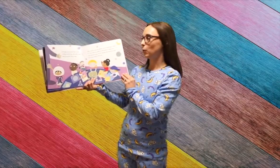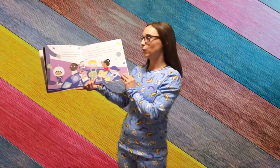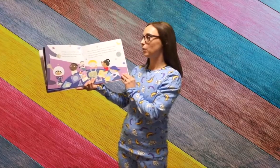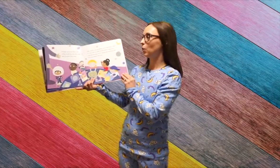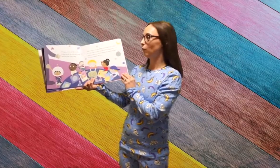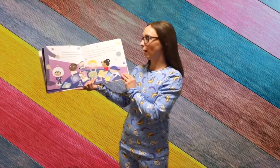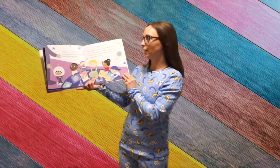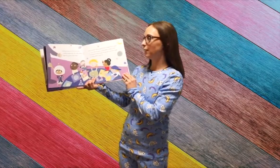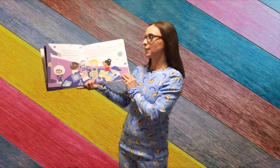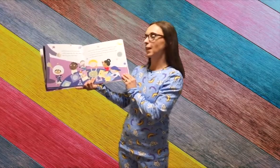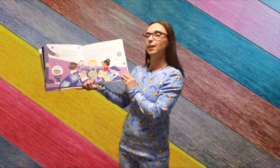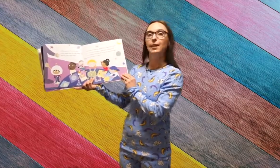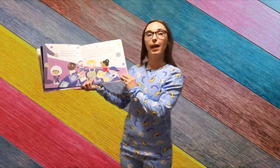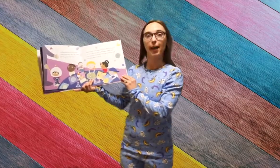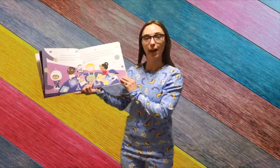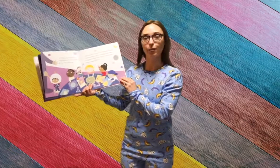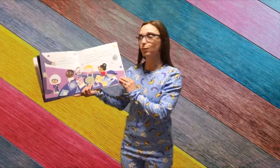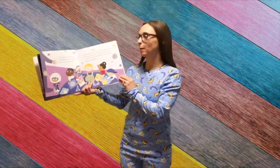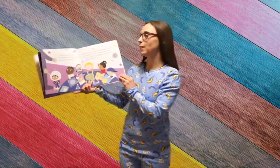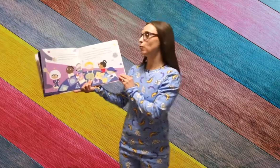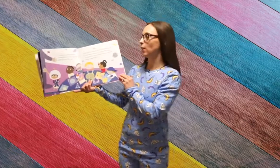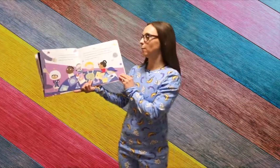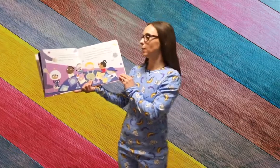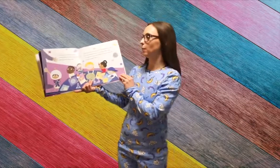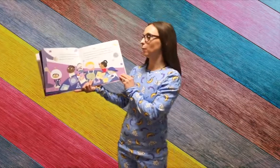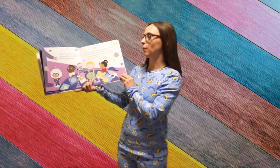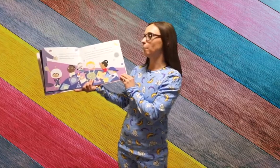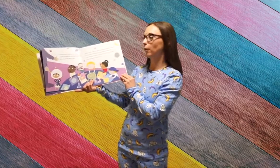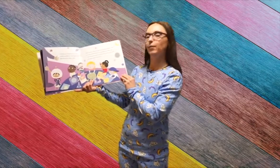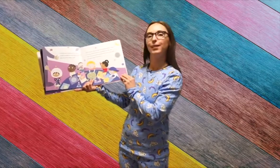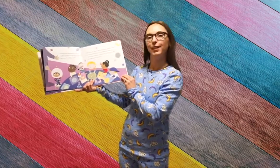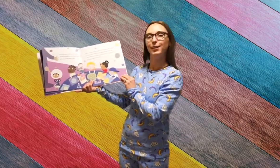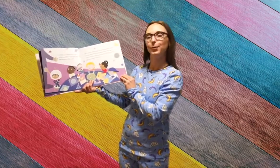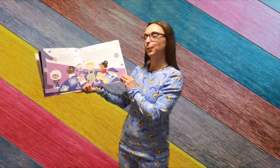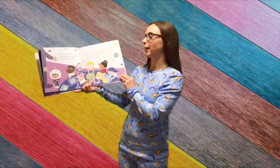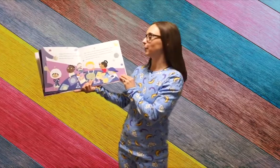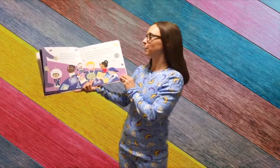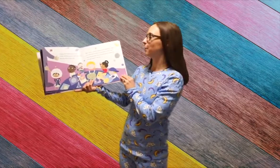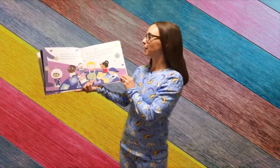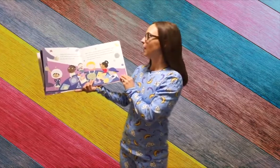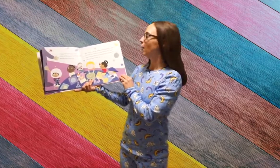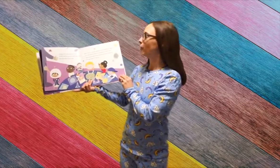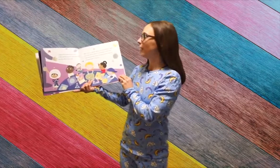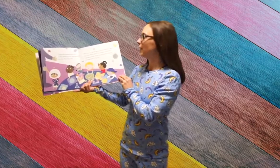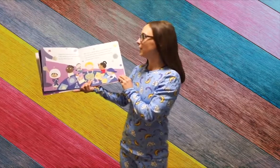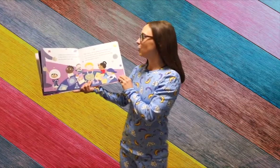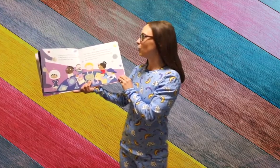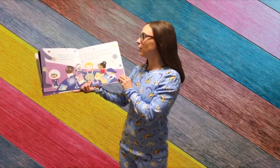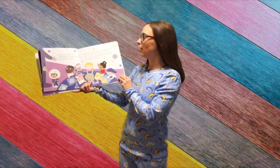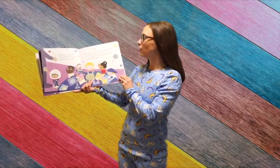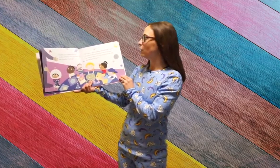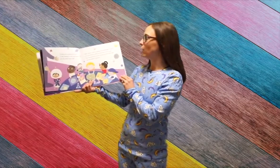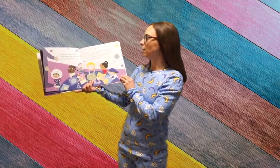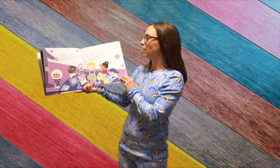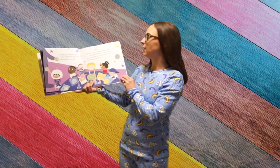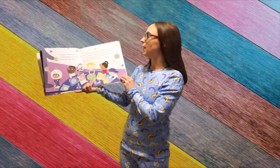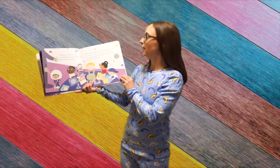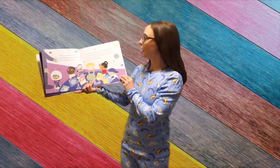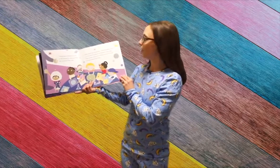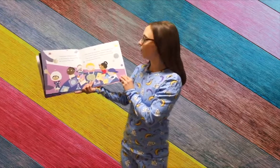so Riley decided that outer space jammies were the perfect thing to wear. Riley's teacher loved the jammies and he asked Riley